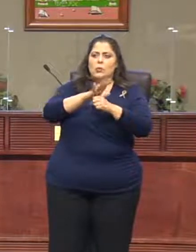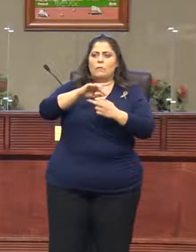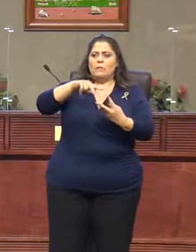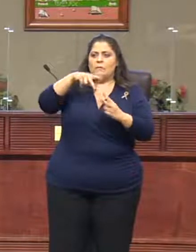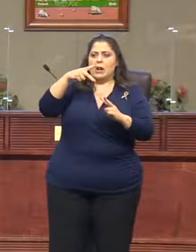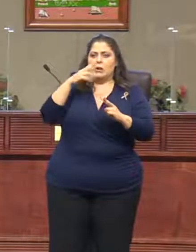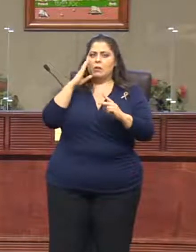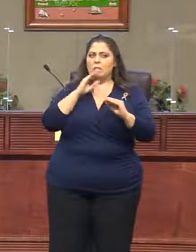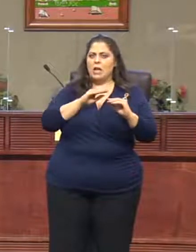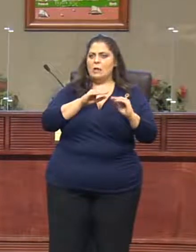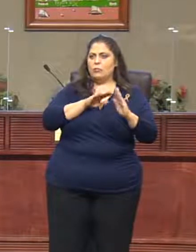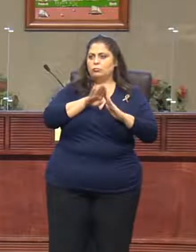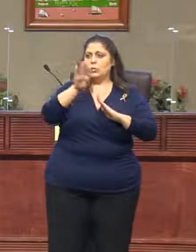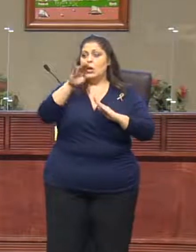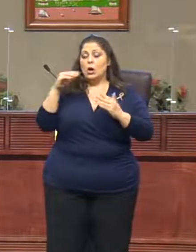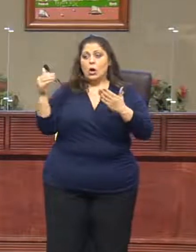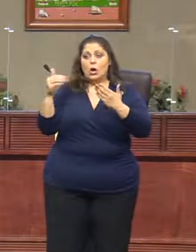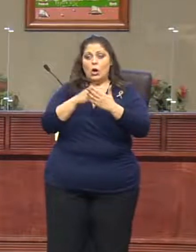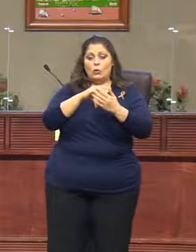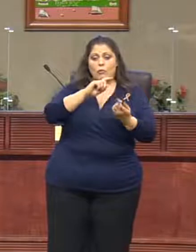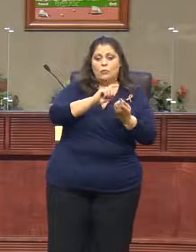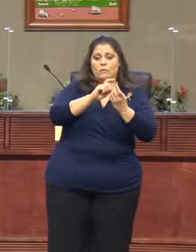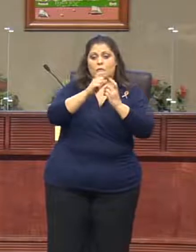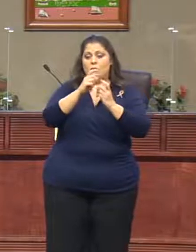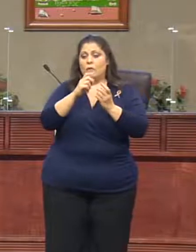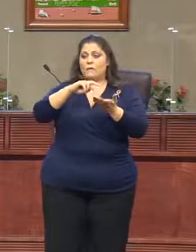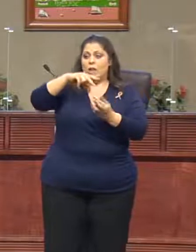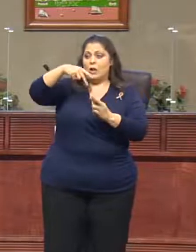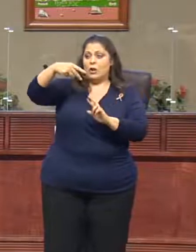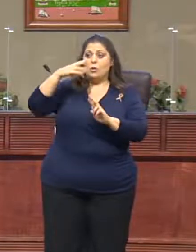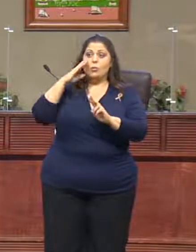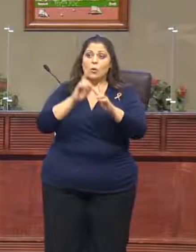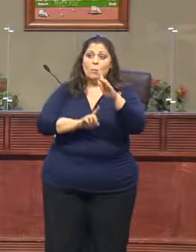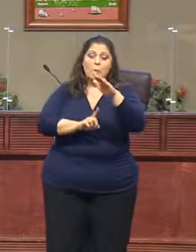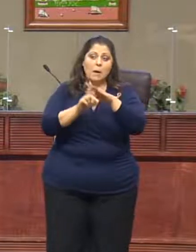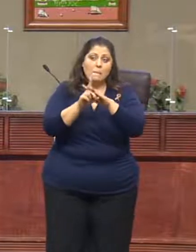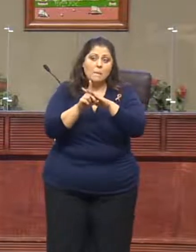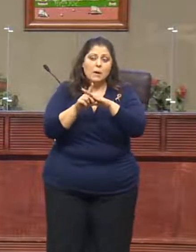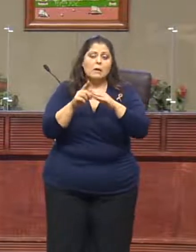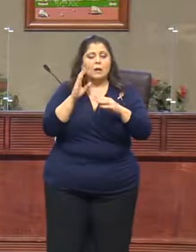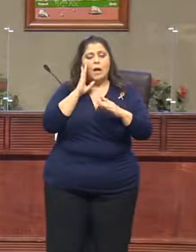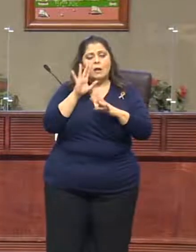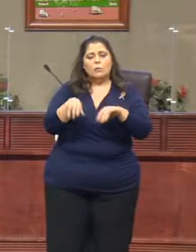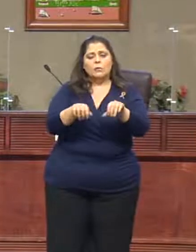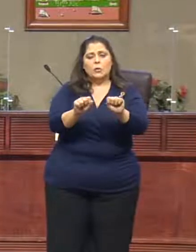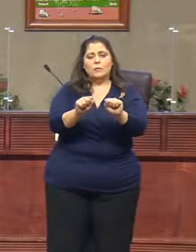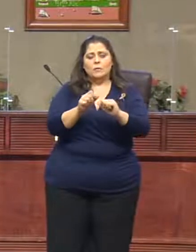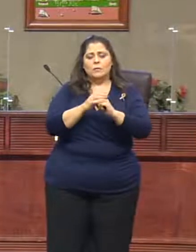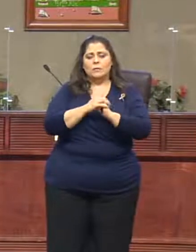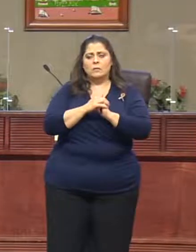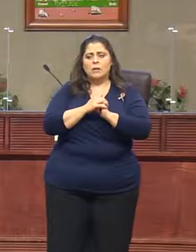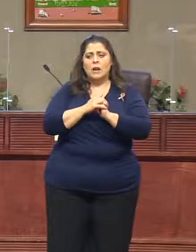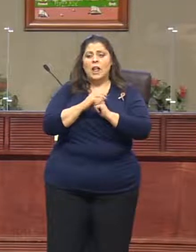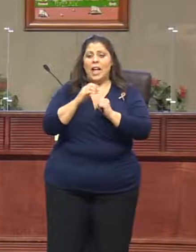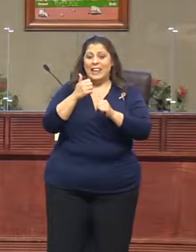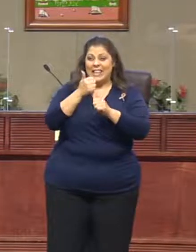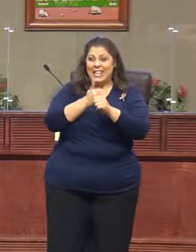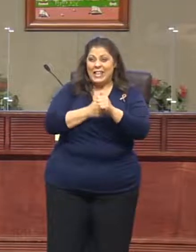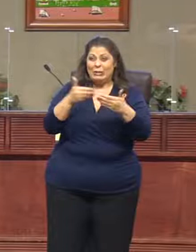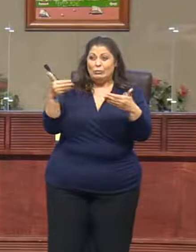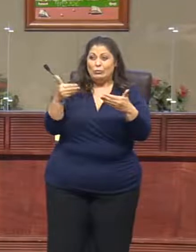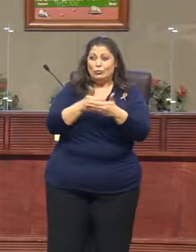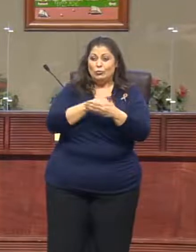happen. A new variant will come and it will take over. And the variants that we have seen has been more infectious than the one